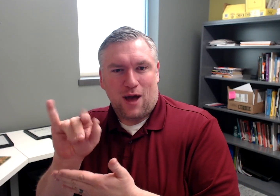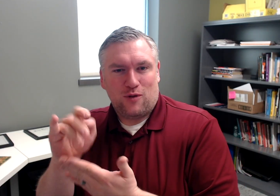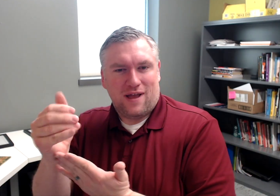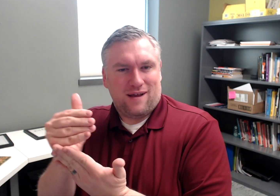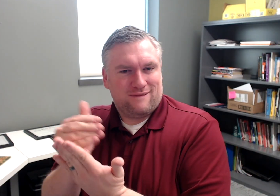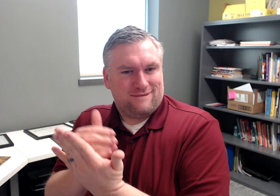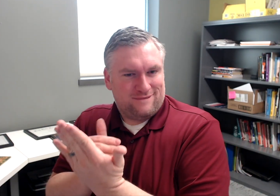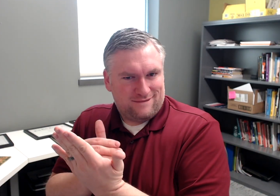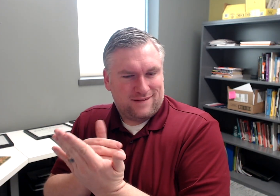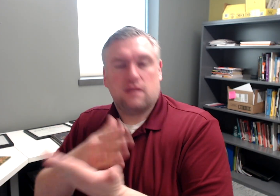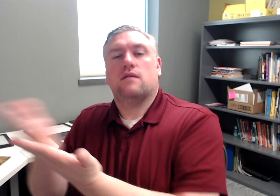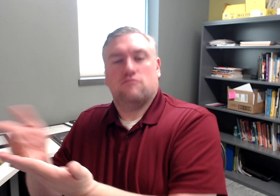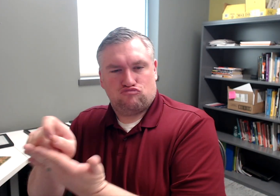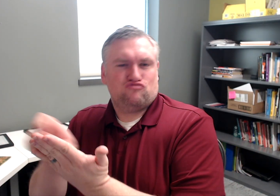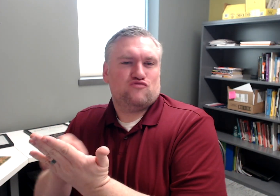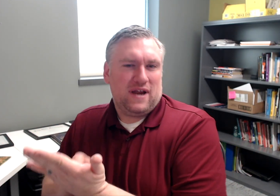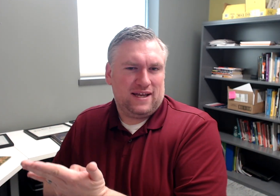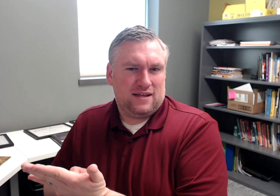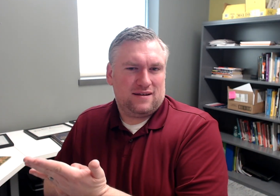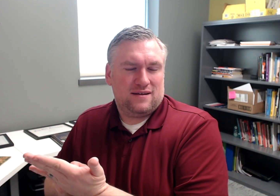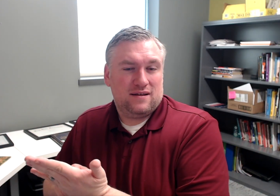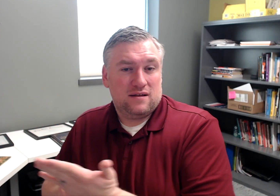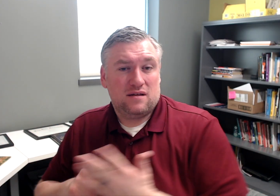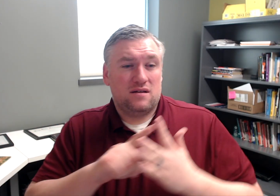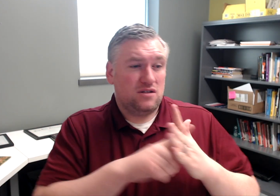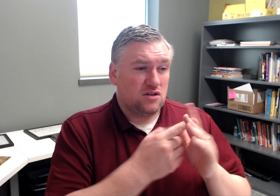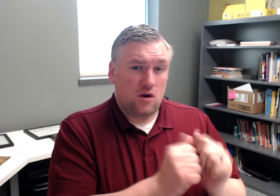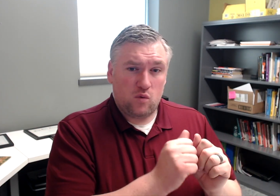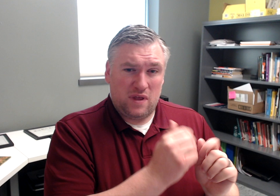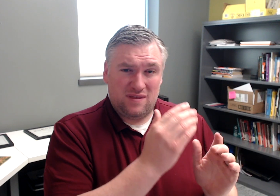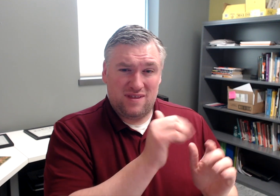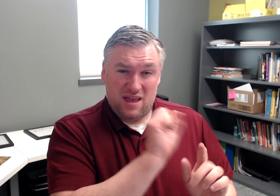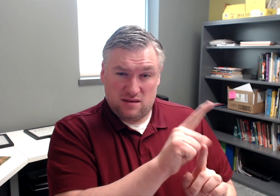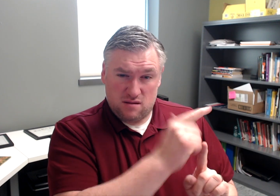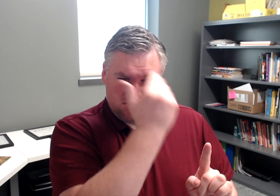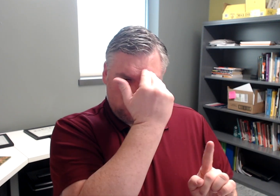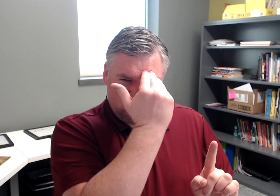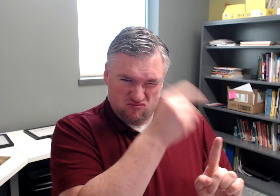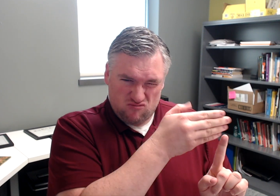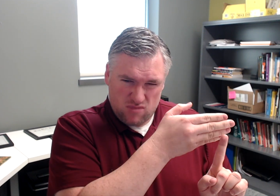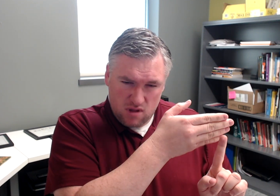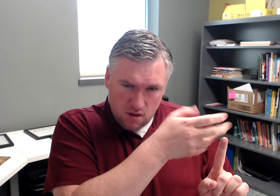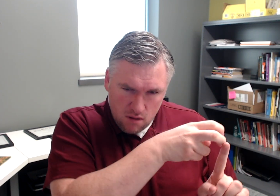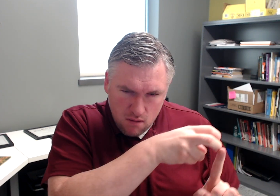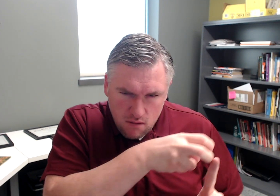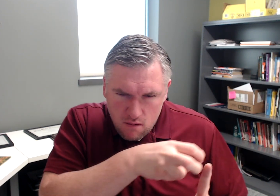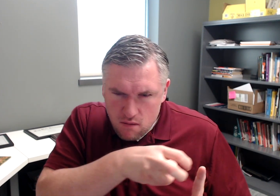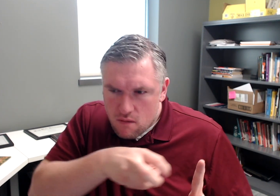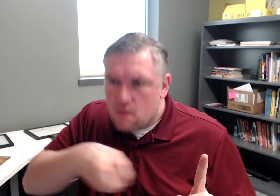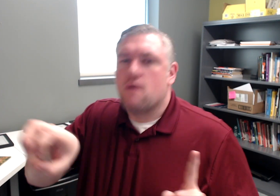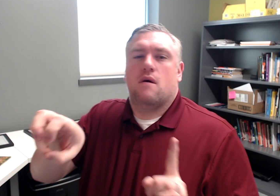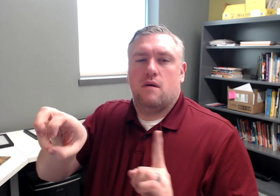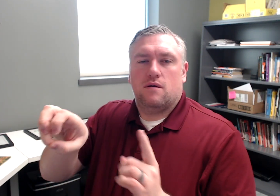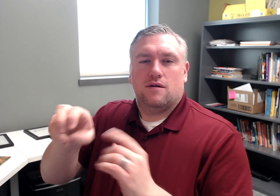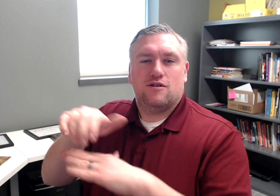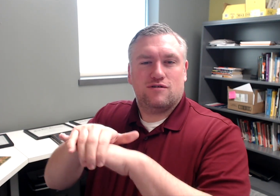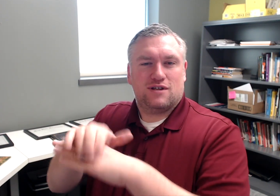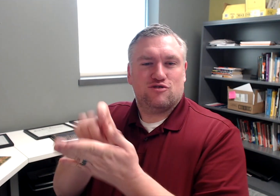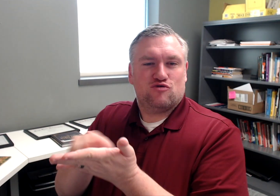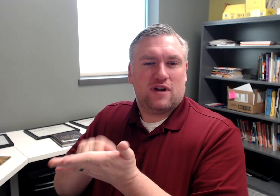outline, then an outline, then write it. Start with ASL, what they know, and then transition to the